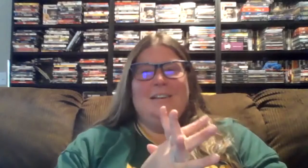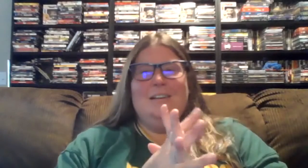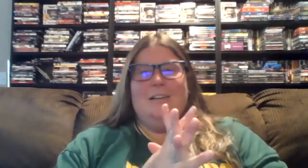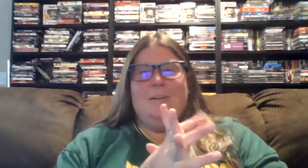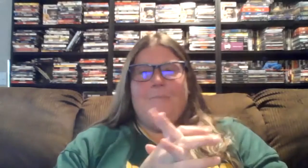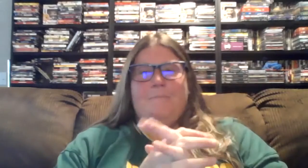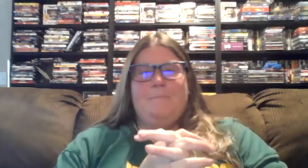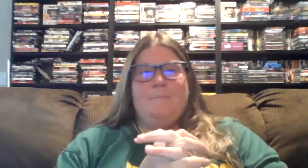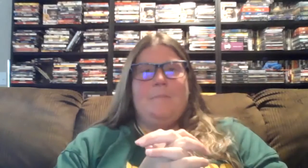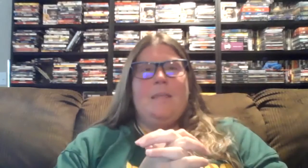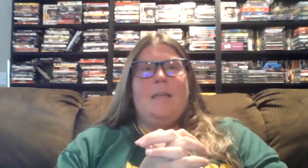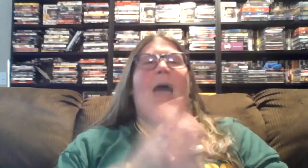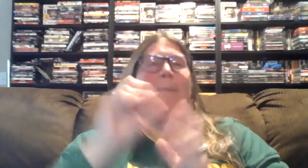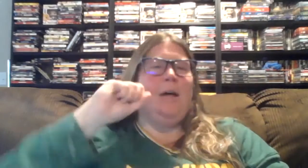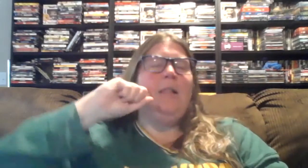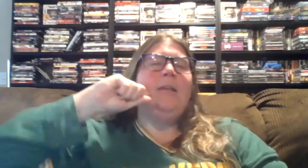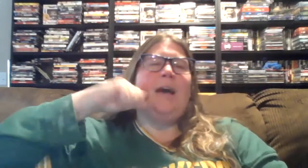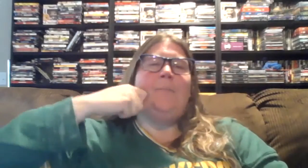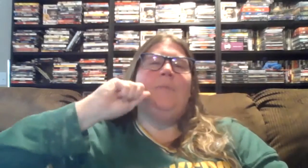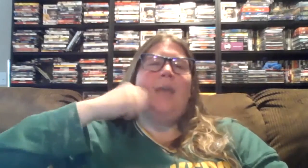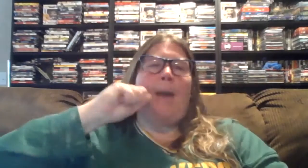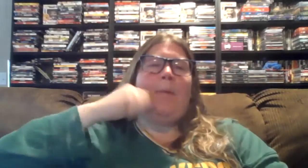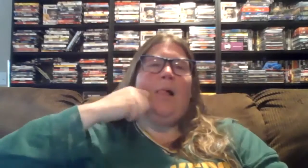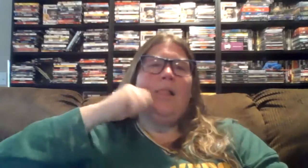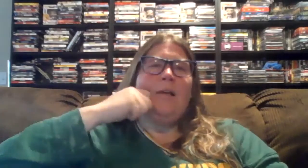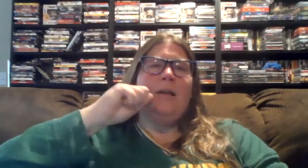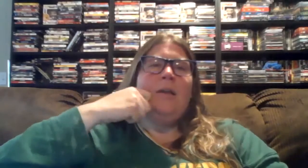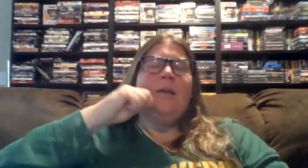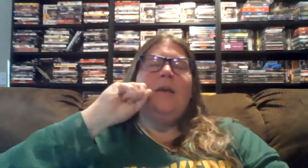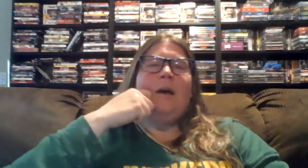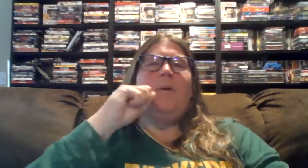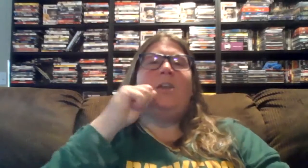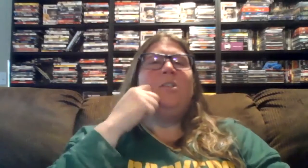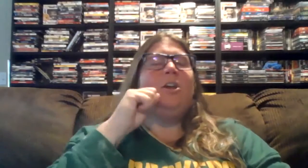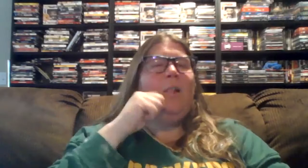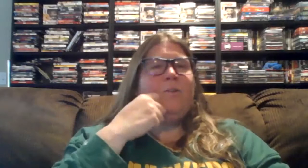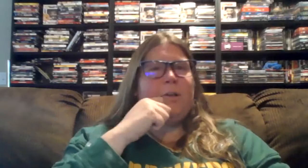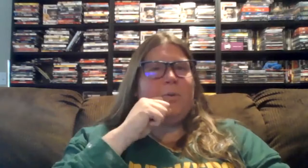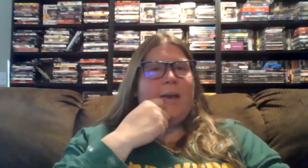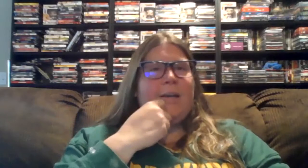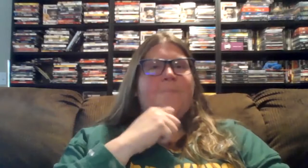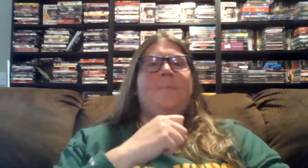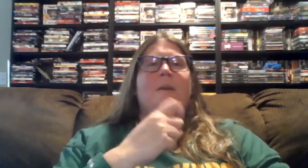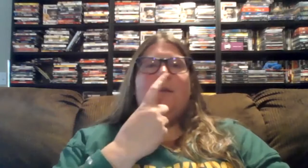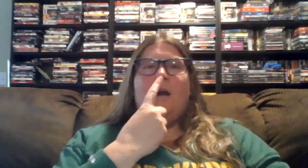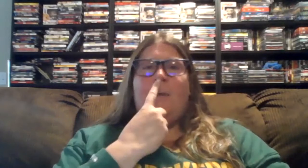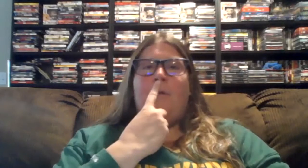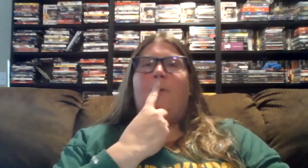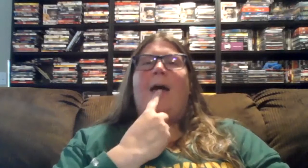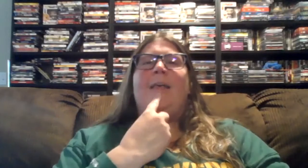Apple still this? Apple. Yep. Apple. We could do the colors real quick. Red